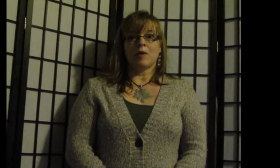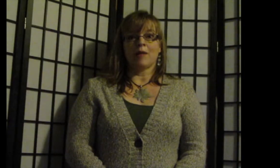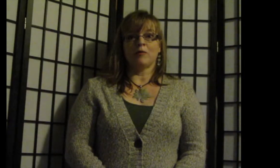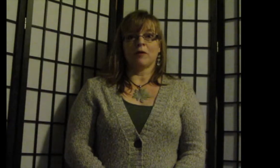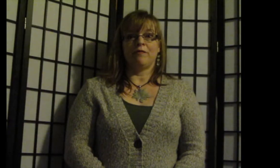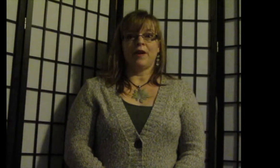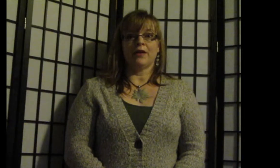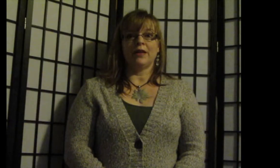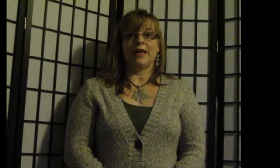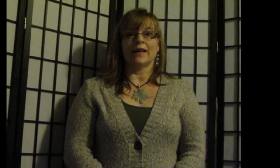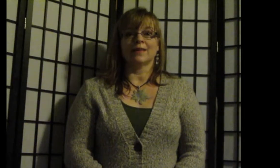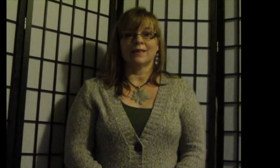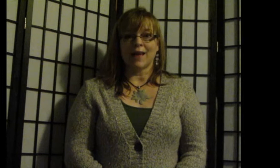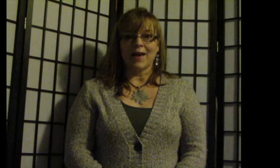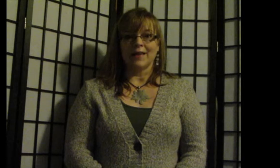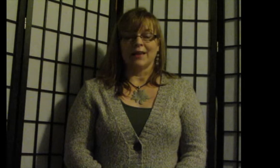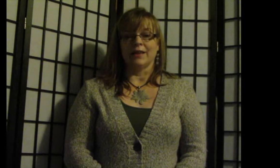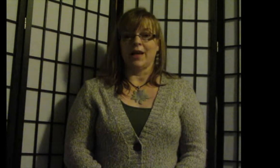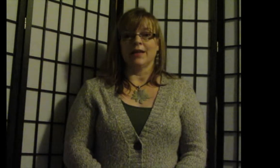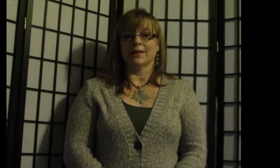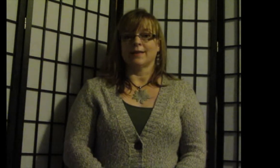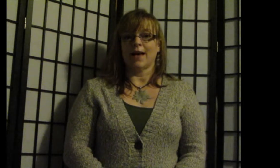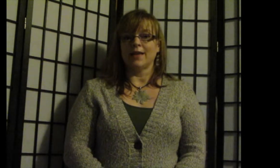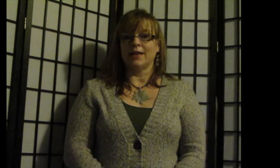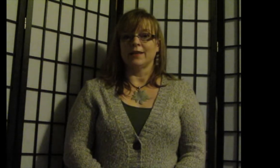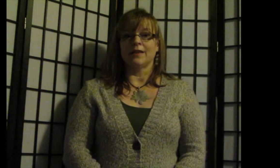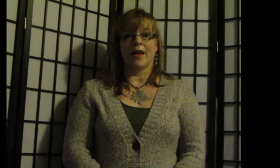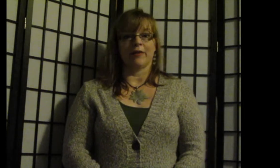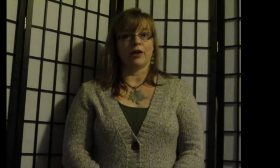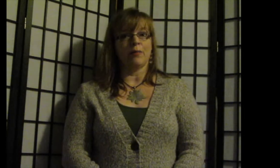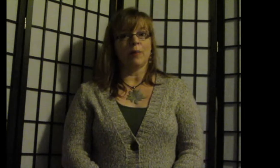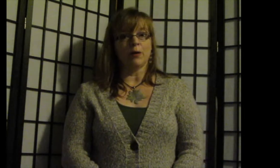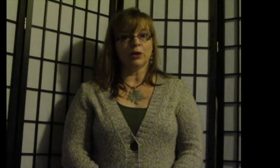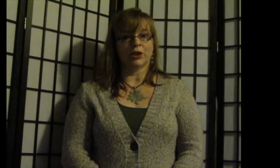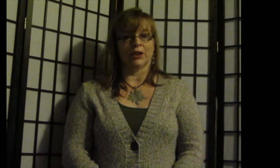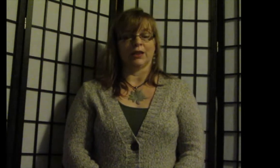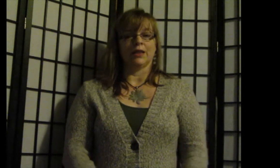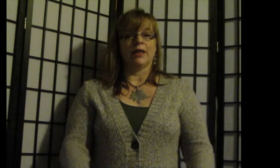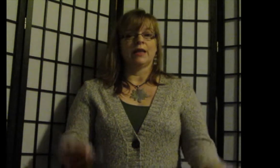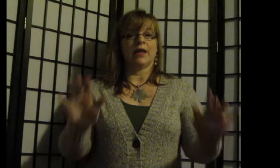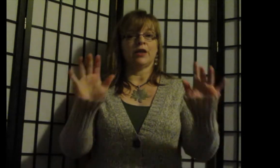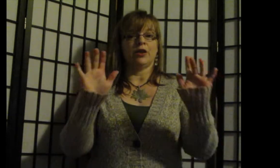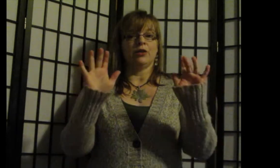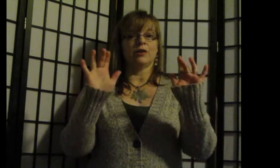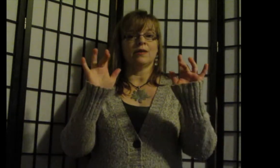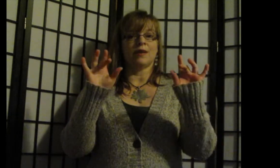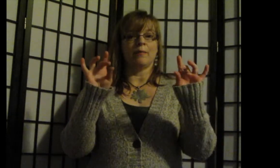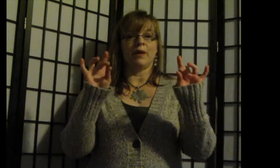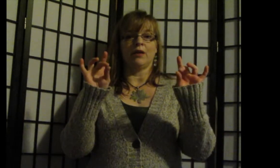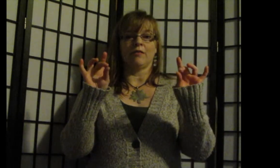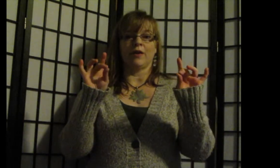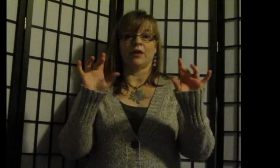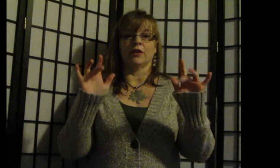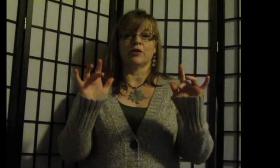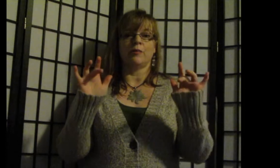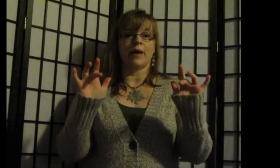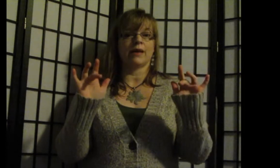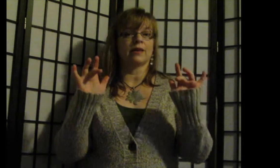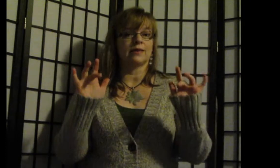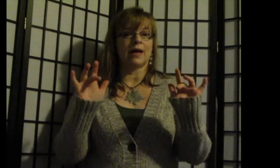Sometimes we're very excited, and excited is another emotion that uses the middle finger to make the